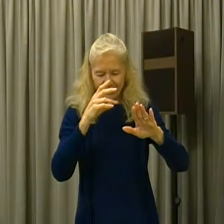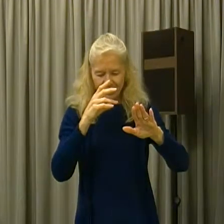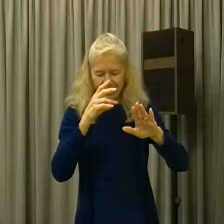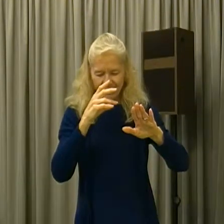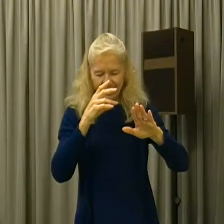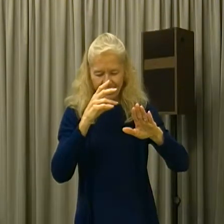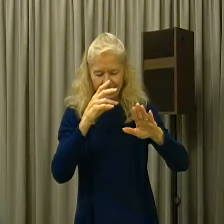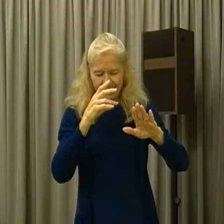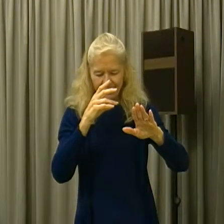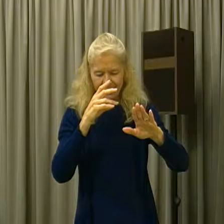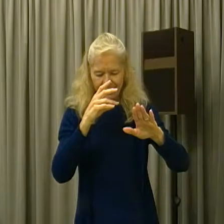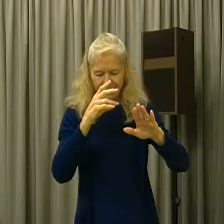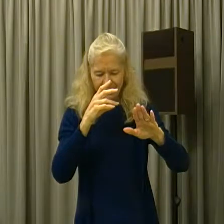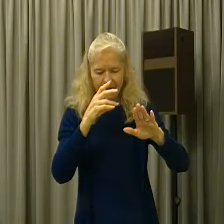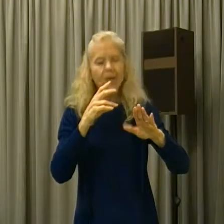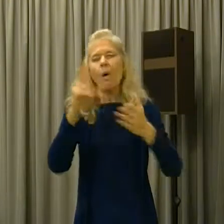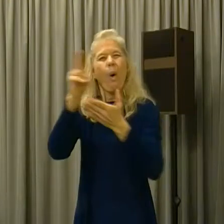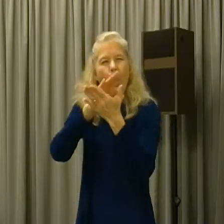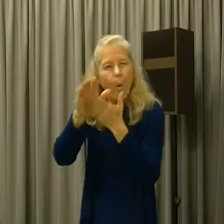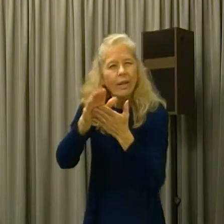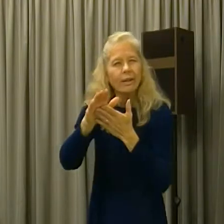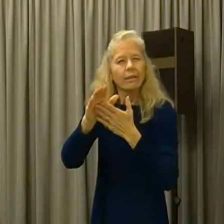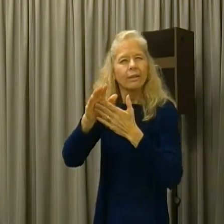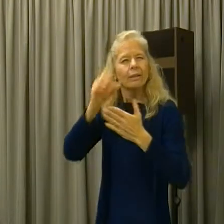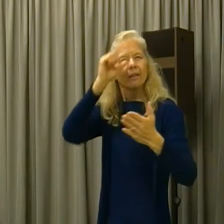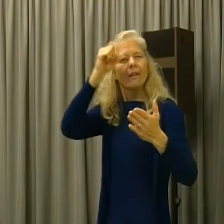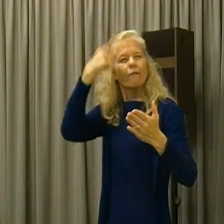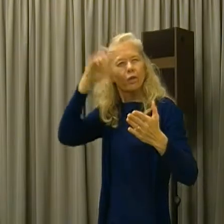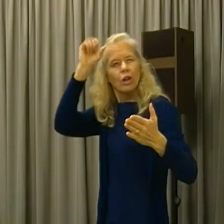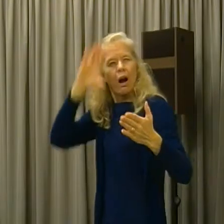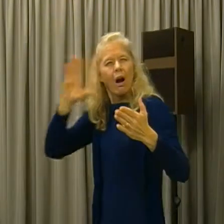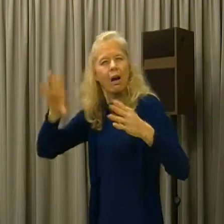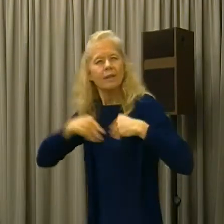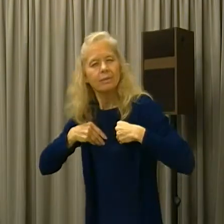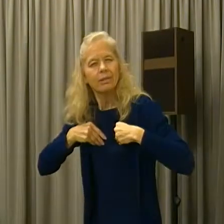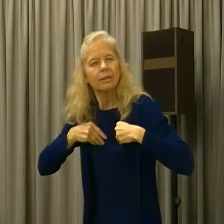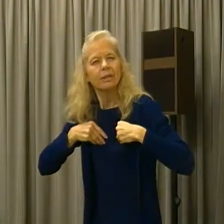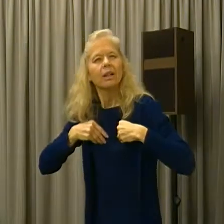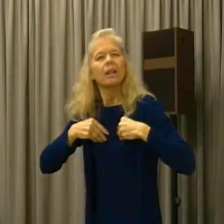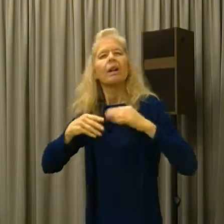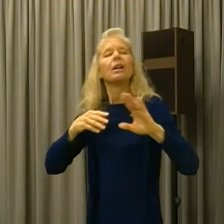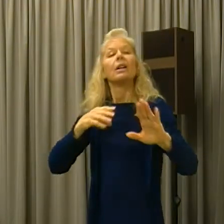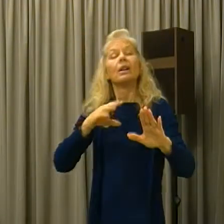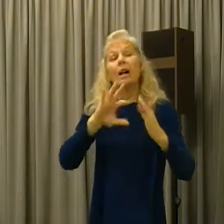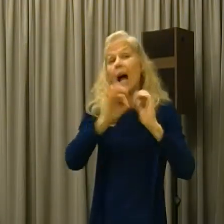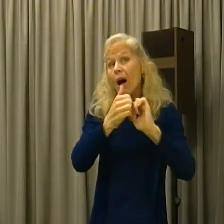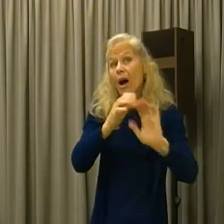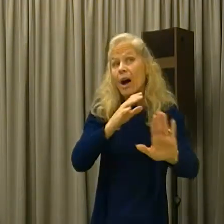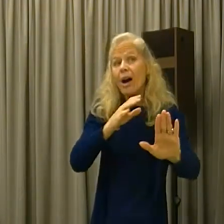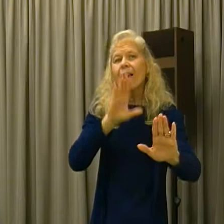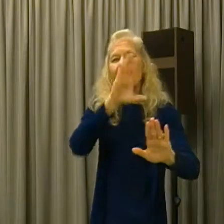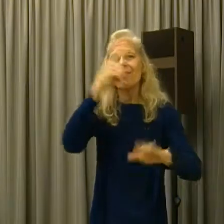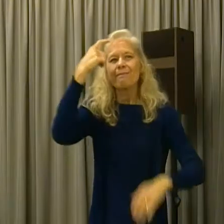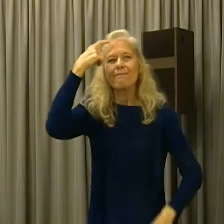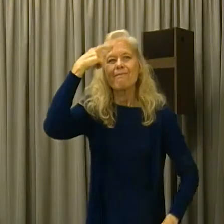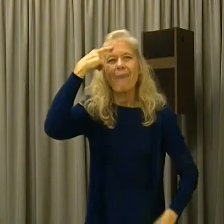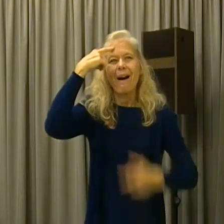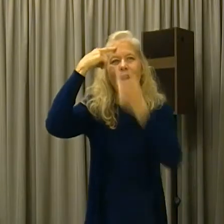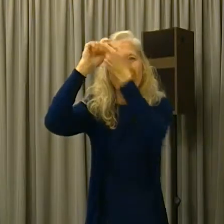By the renewing of your mind, that ye may prove what is that good and acceptable and perfect will of God. Until we're